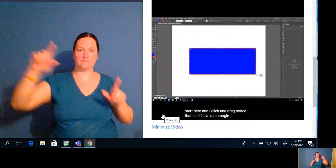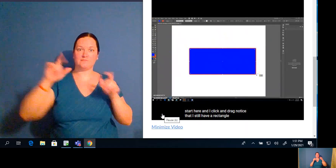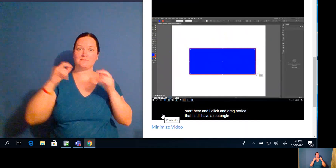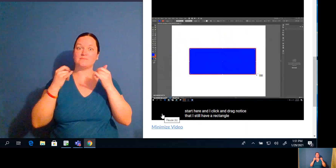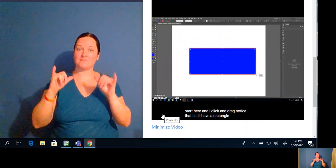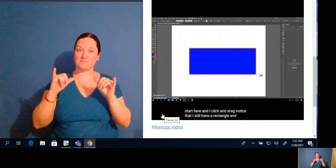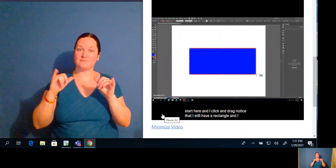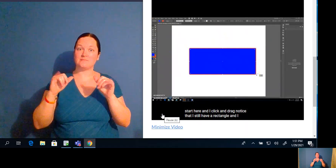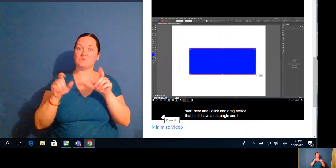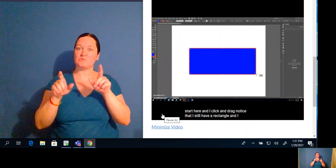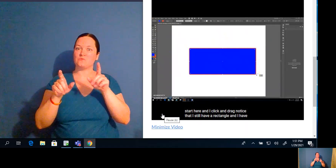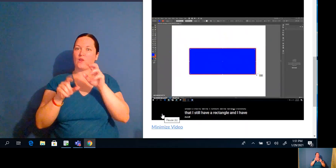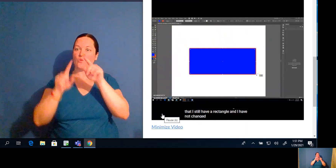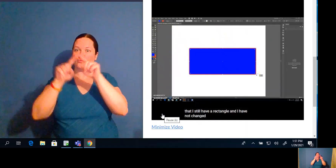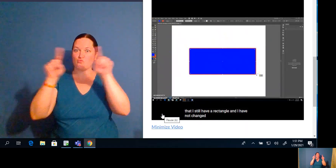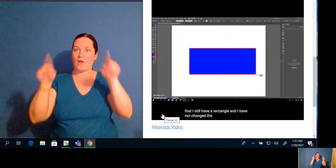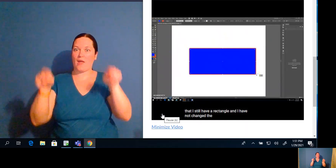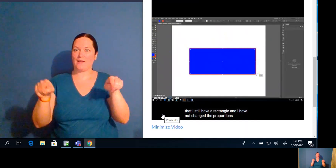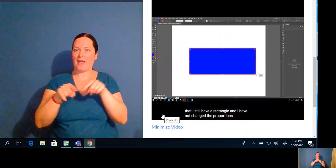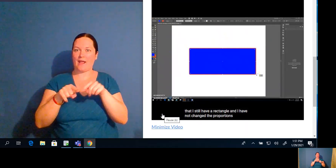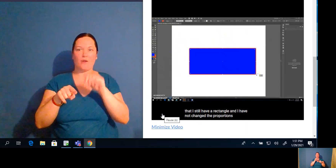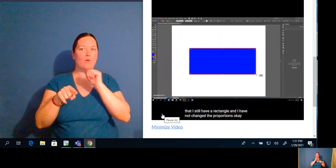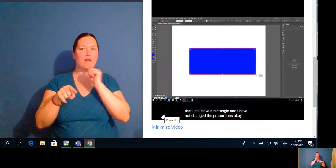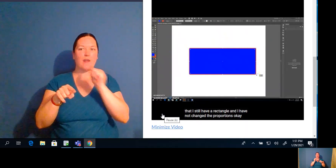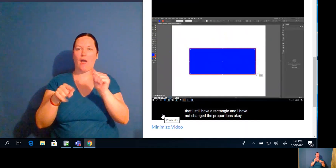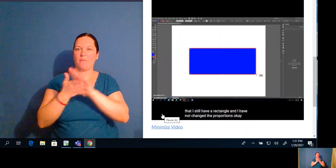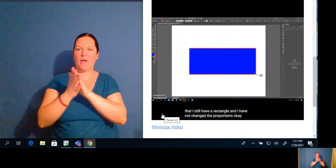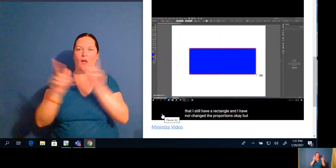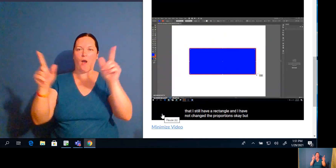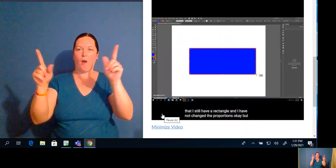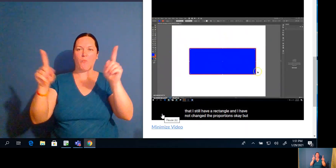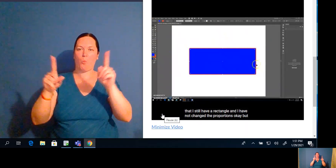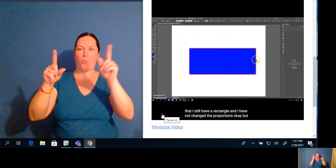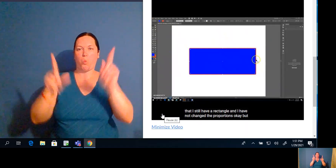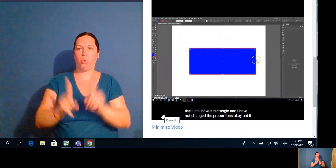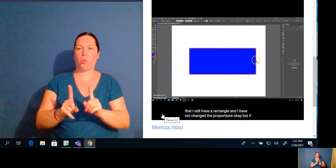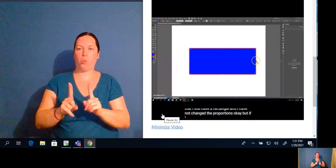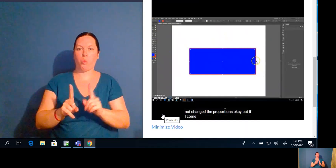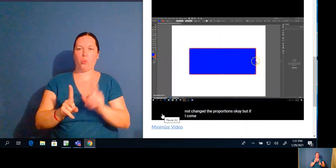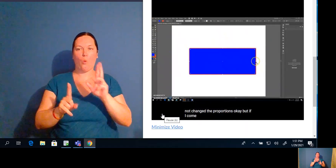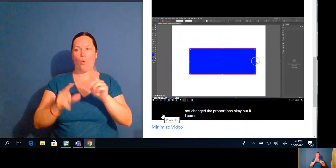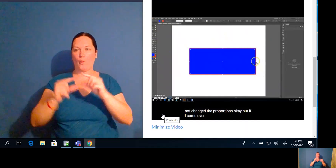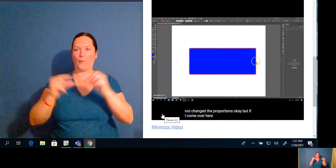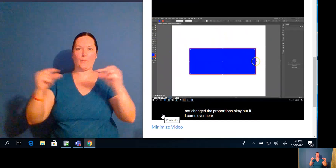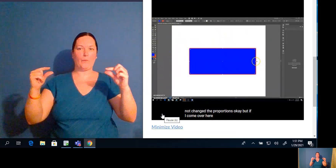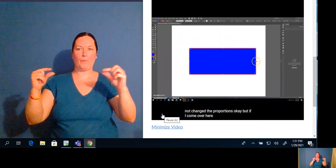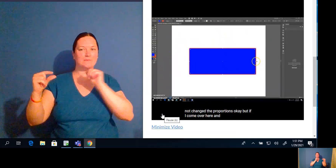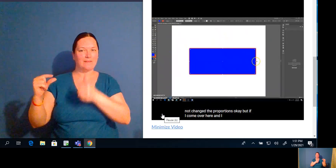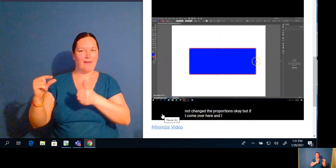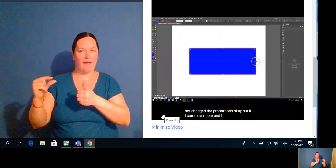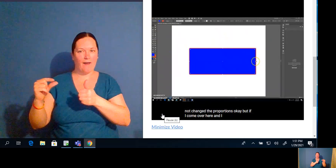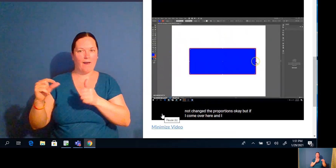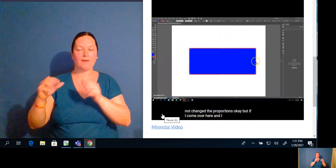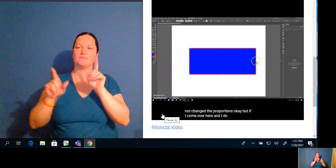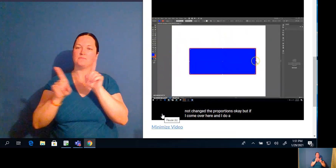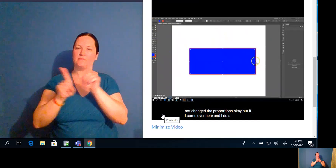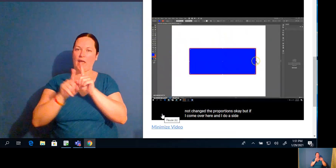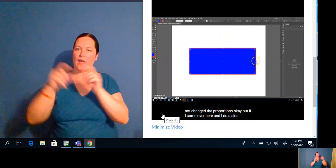have a rectangle and I have not changed the proportions. Okay, but if I come over